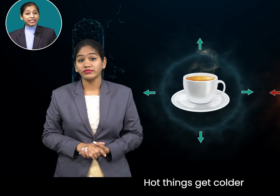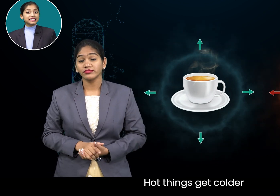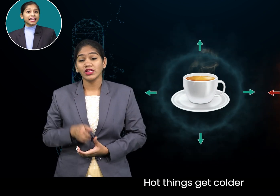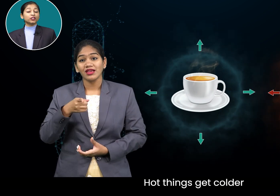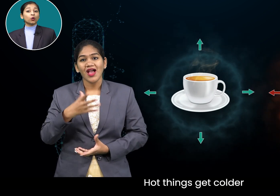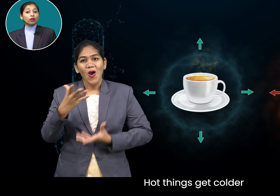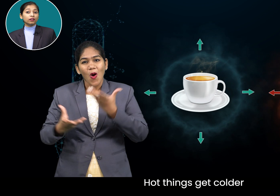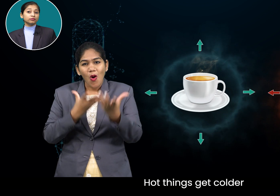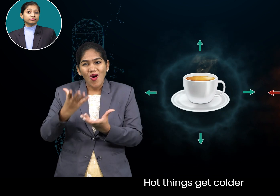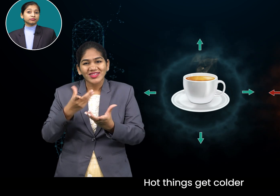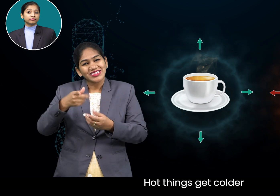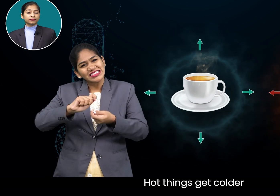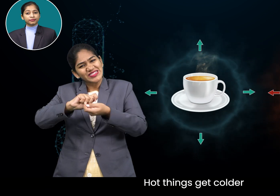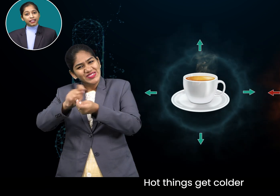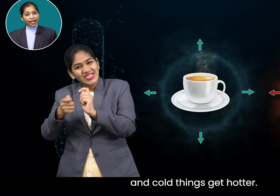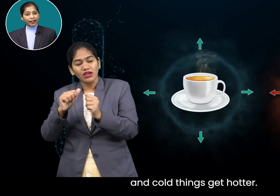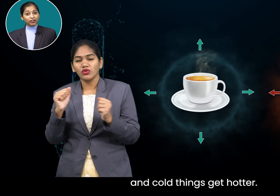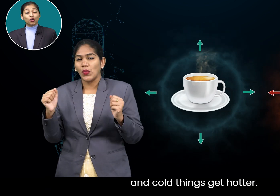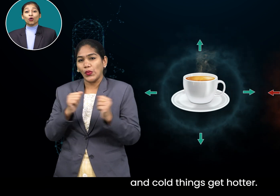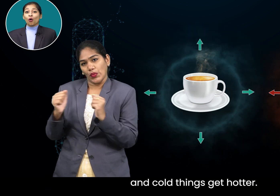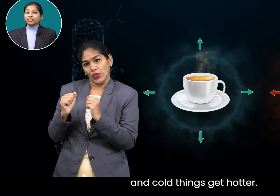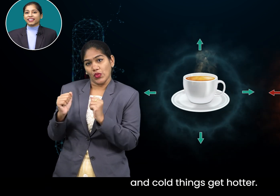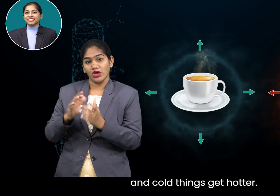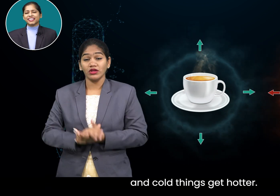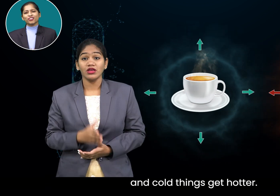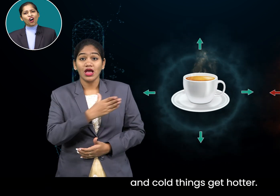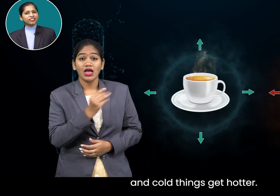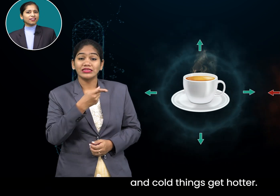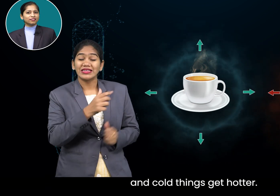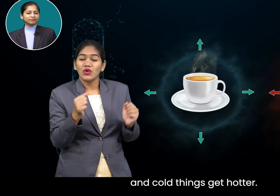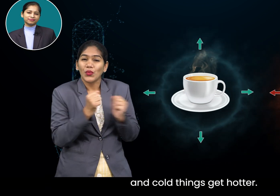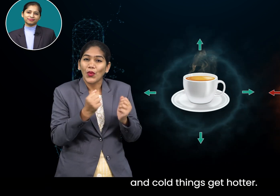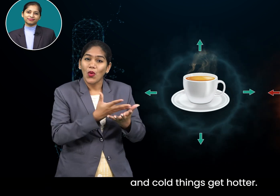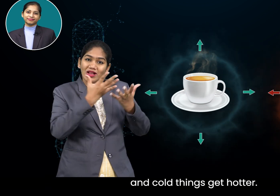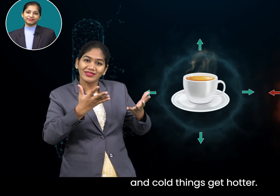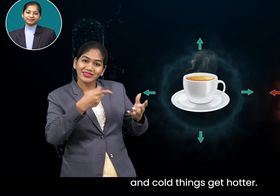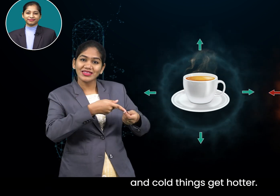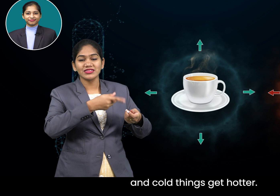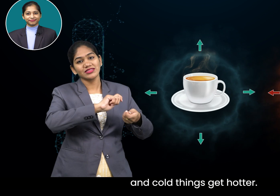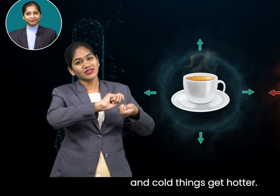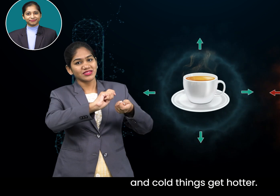Hot things get colder and cold things get hotter.